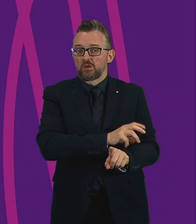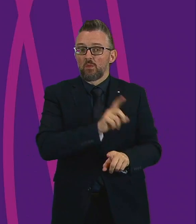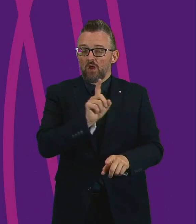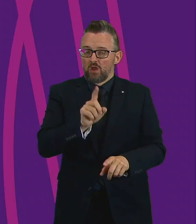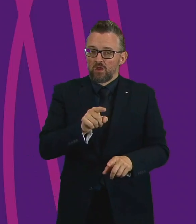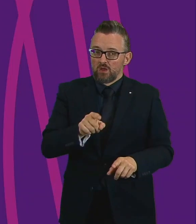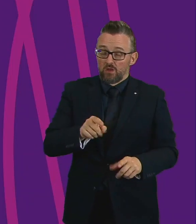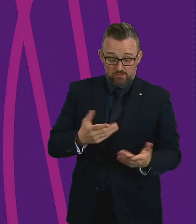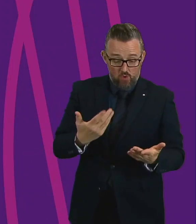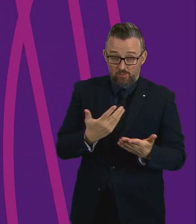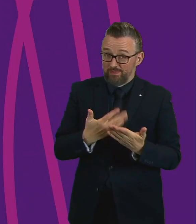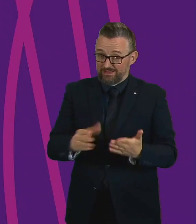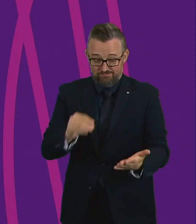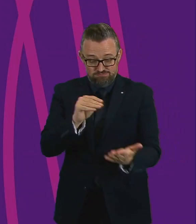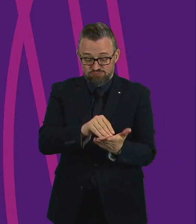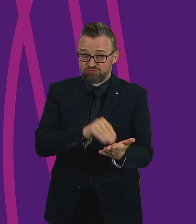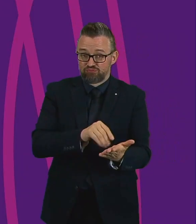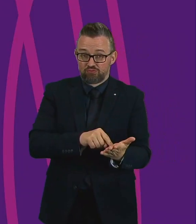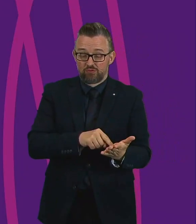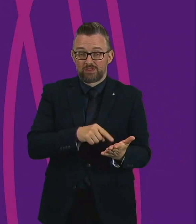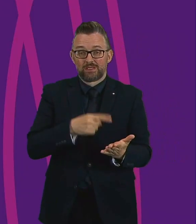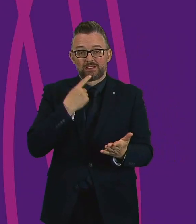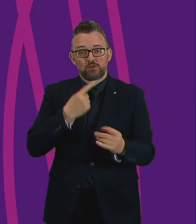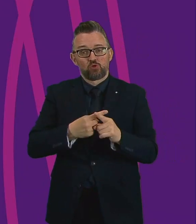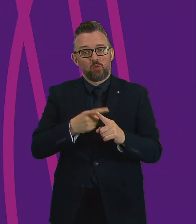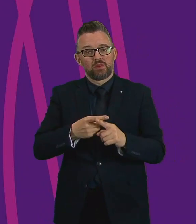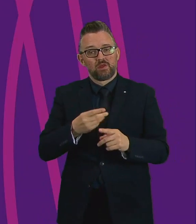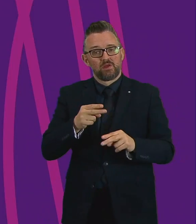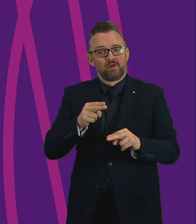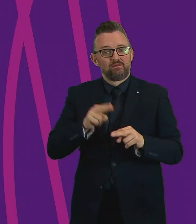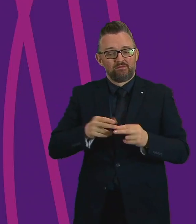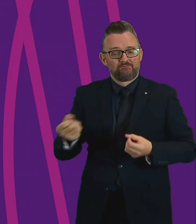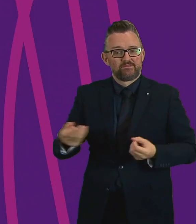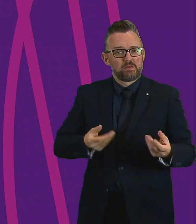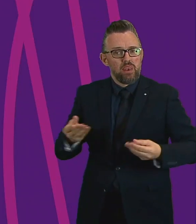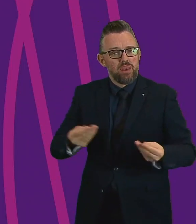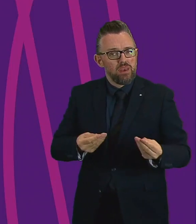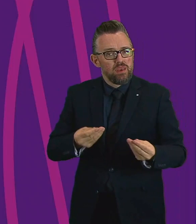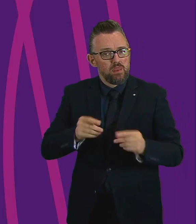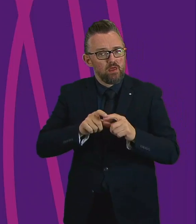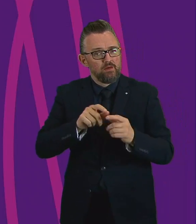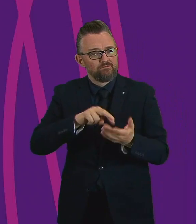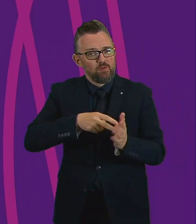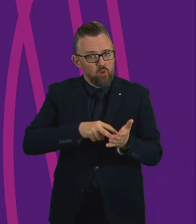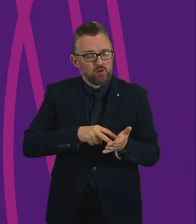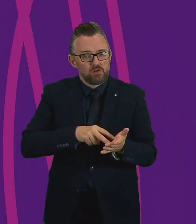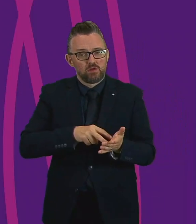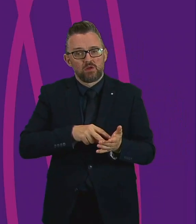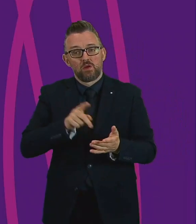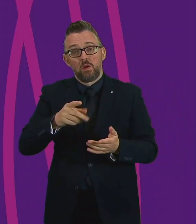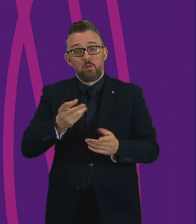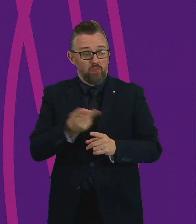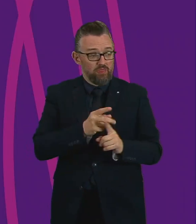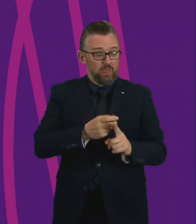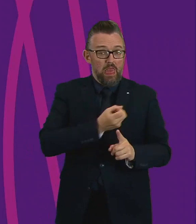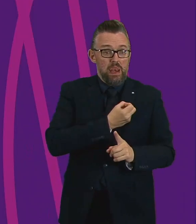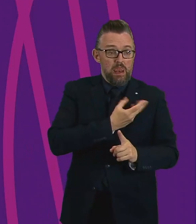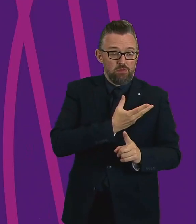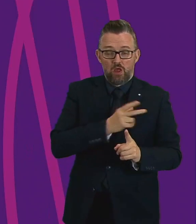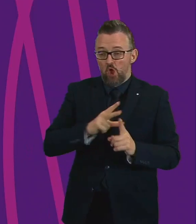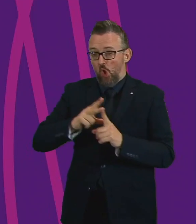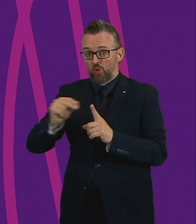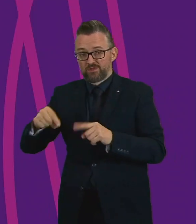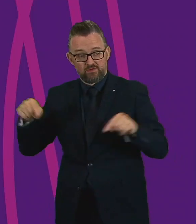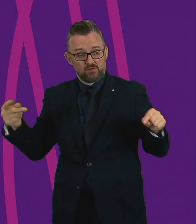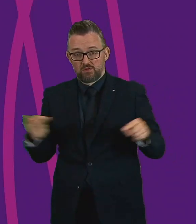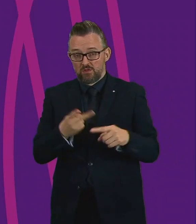record that during discussions on the fiscal framework in the last Parliament, as a number of members appear to have forgotten, both Labour and the Tories in this place